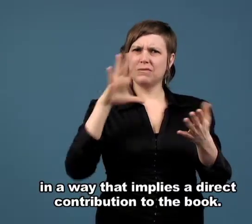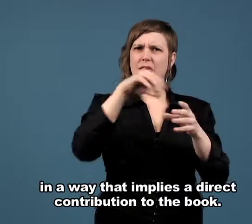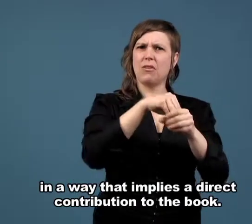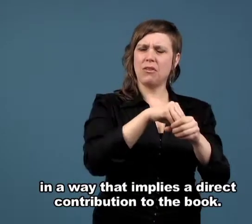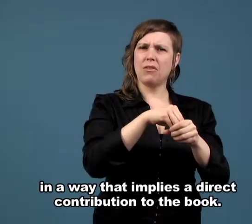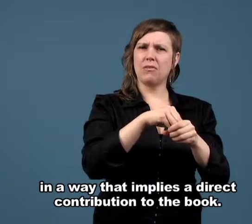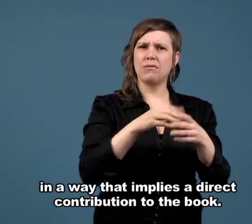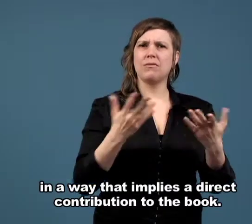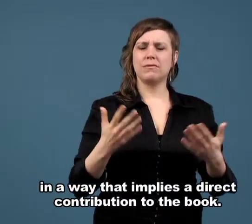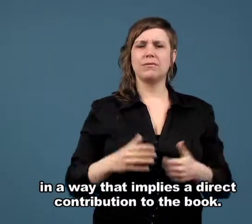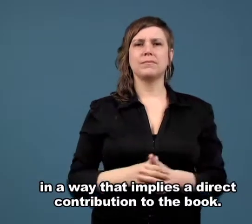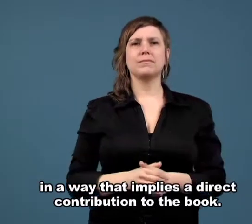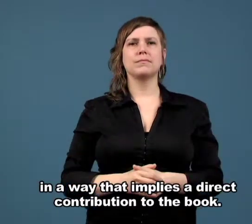direct contribution to the book.